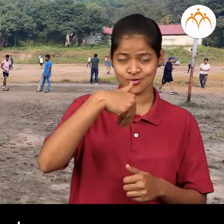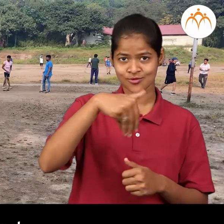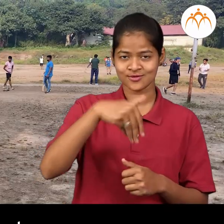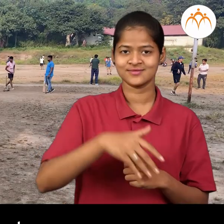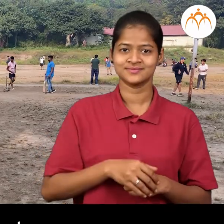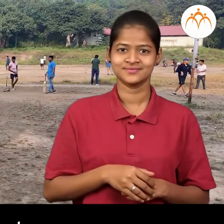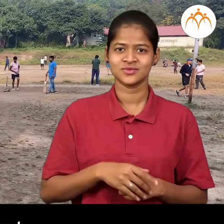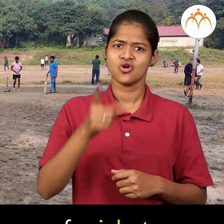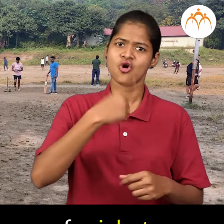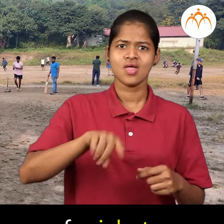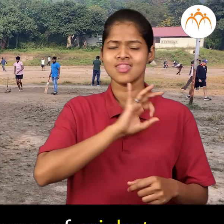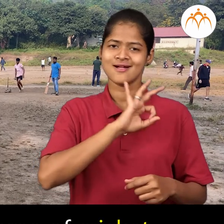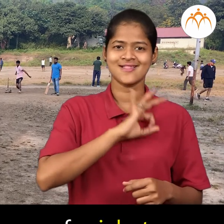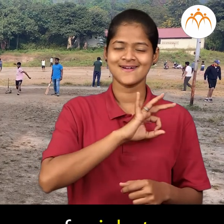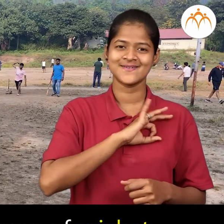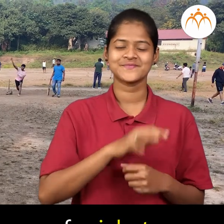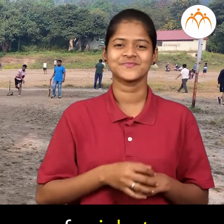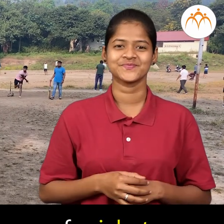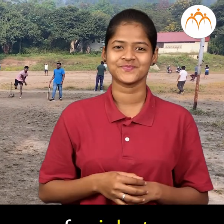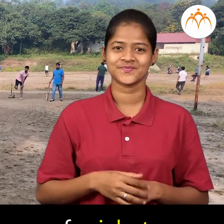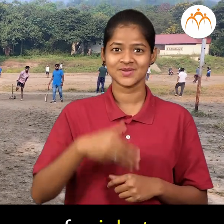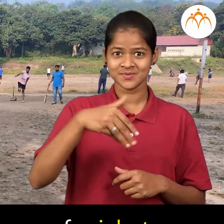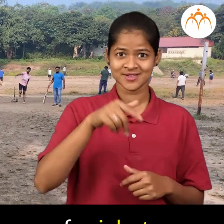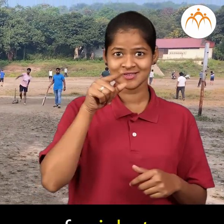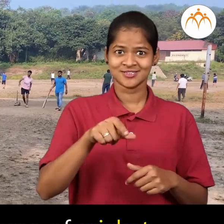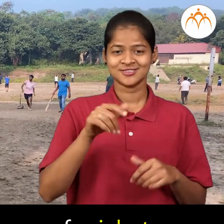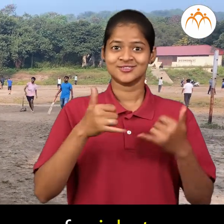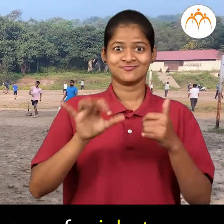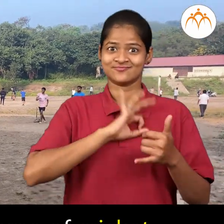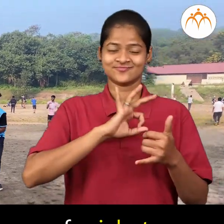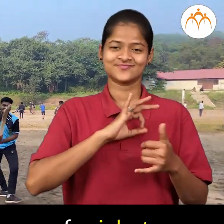Cricket. We all like the game of cricket.